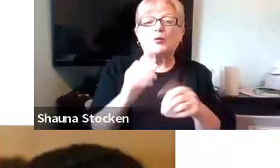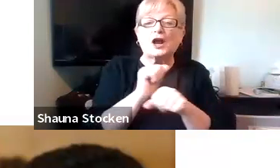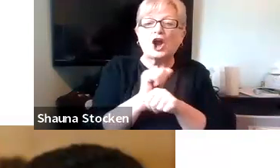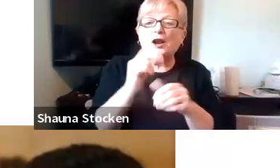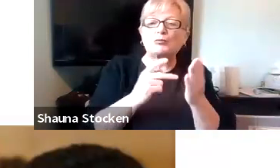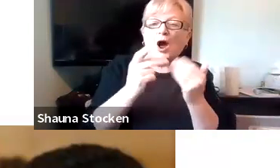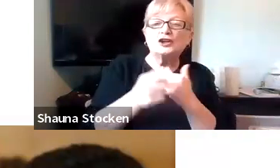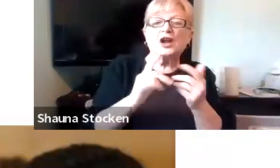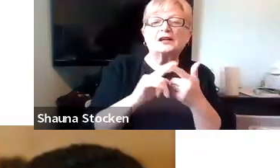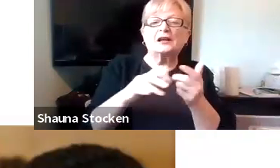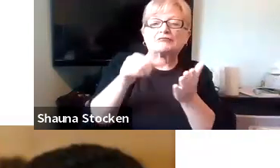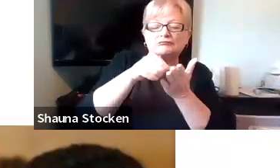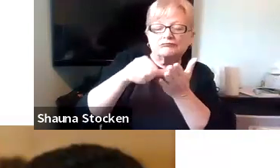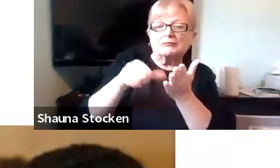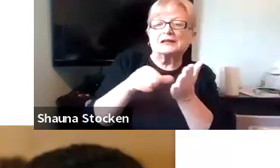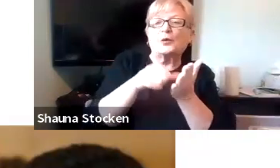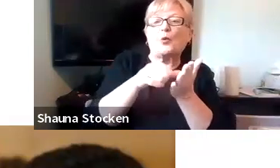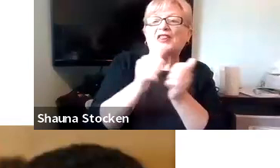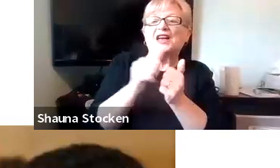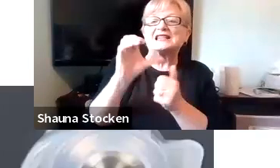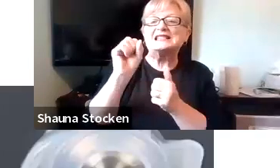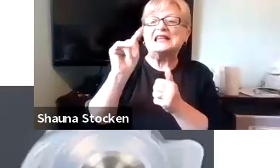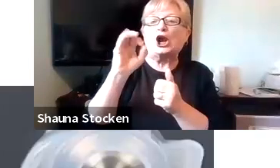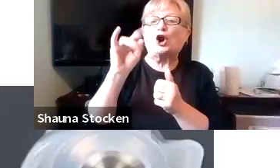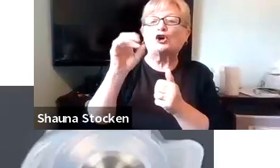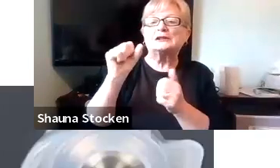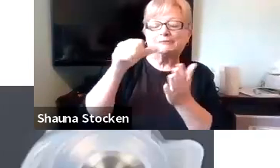it with stickers. I'll go ahead and move to the next slide.